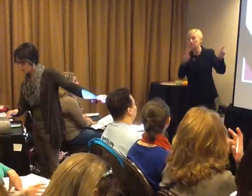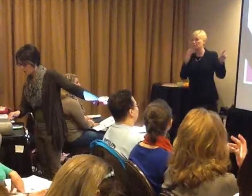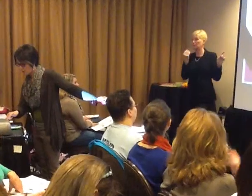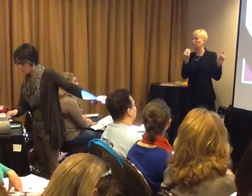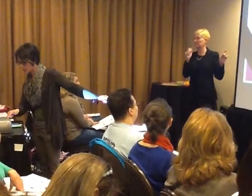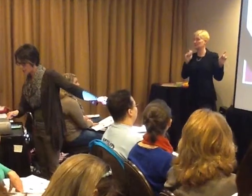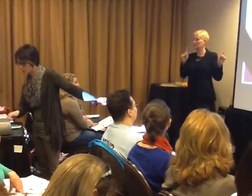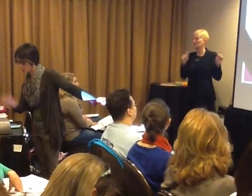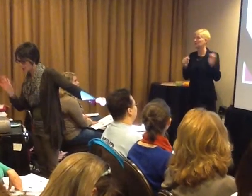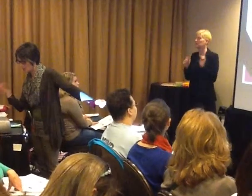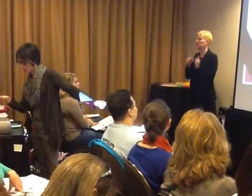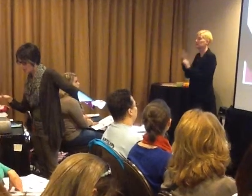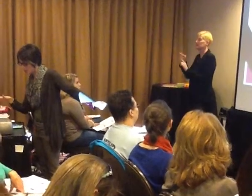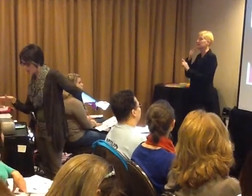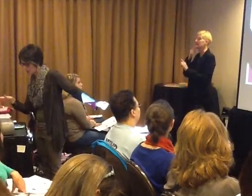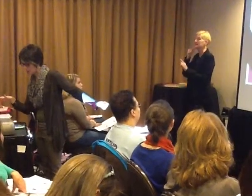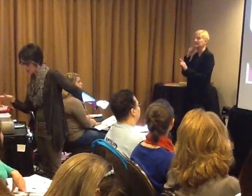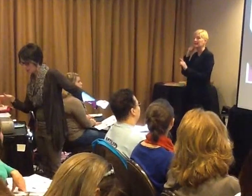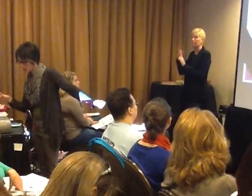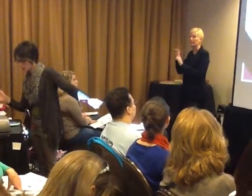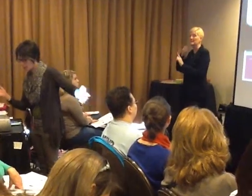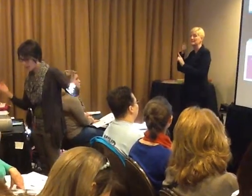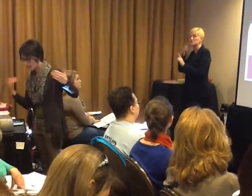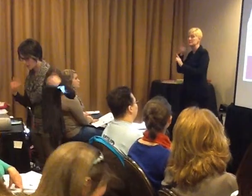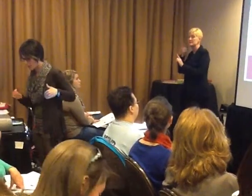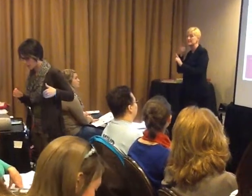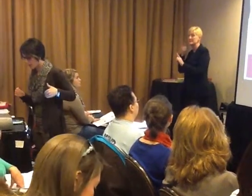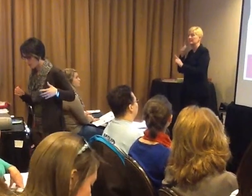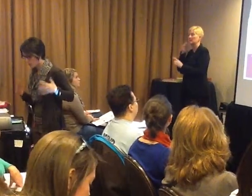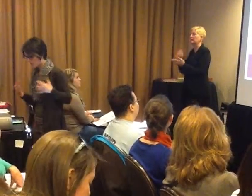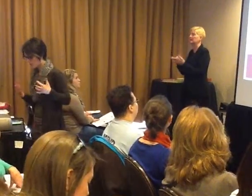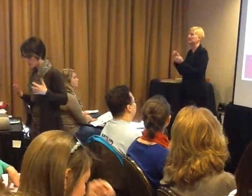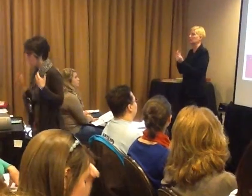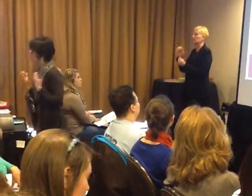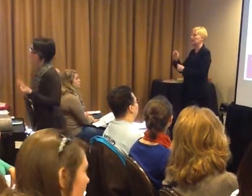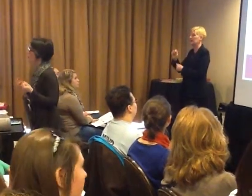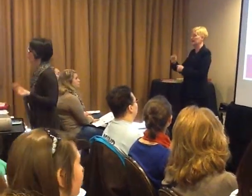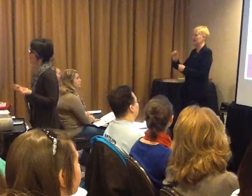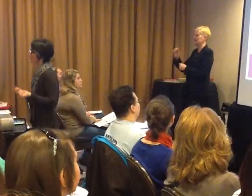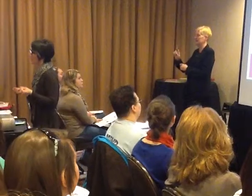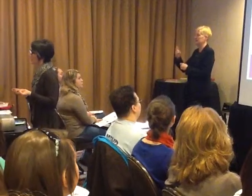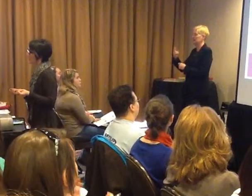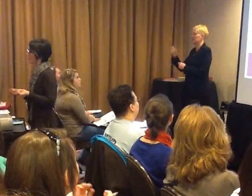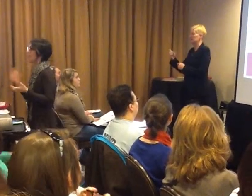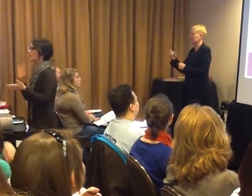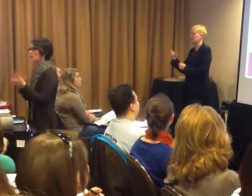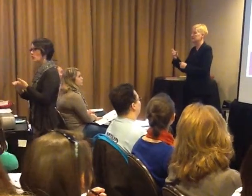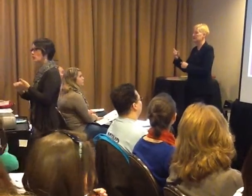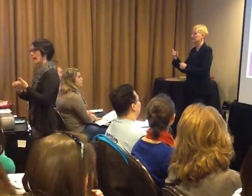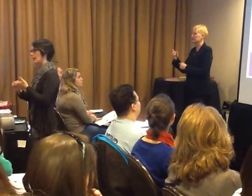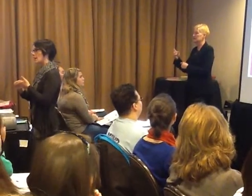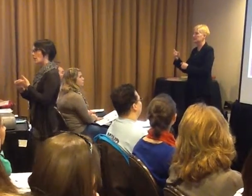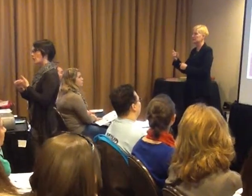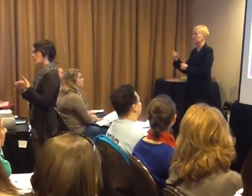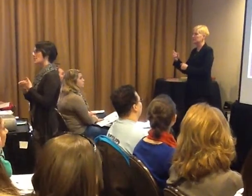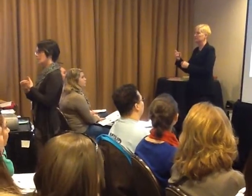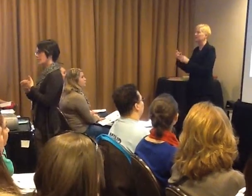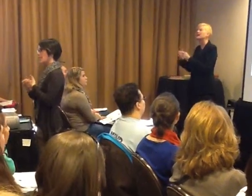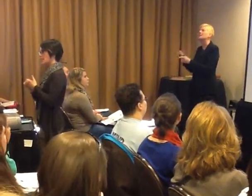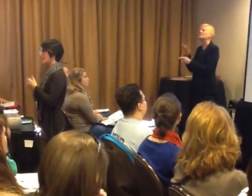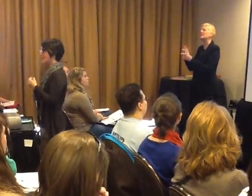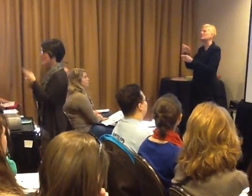had 38.7% were identified with ADHD, and the deaf were better at peripheral than hearing. That's all that I pulled out of it. Look back in the